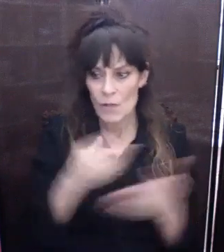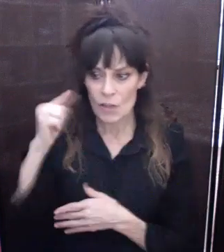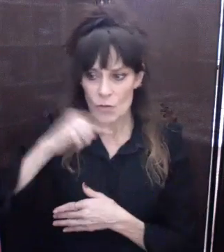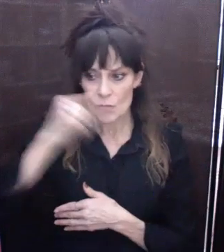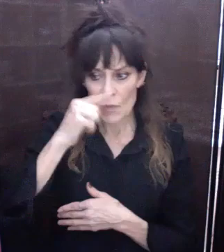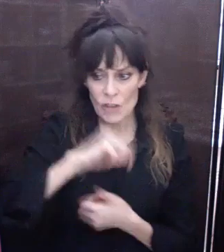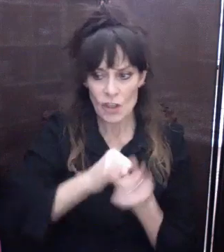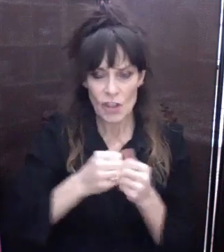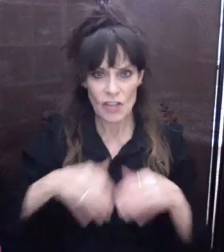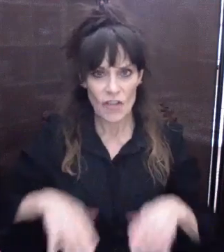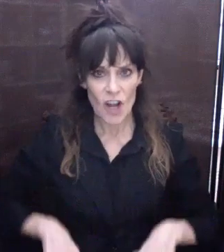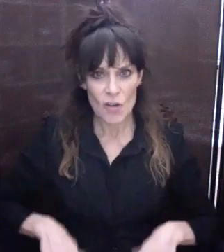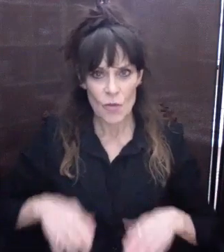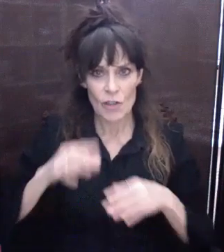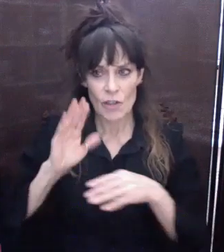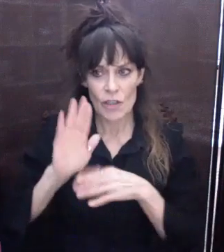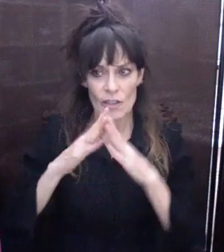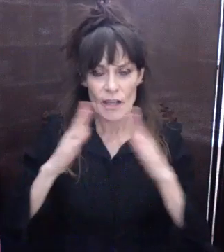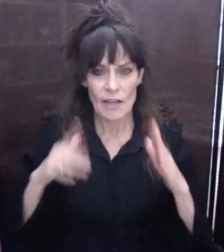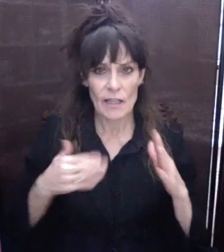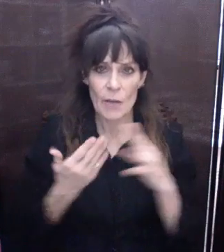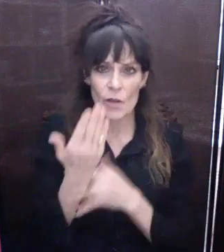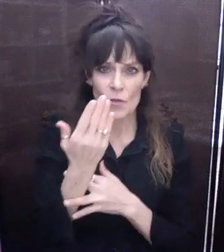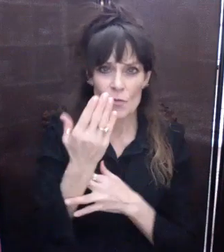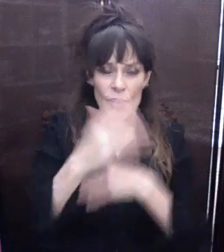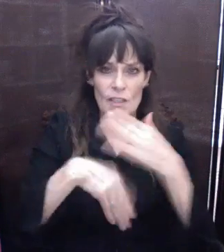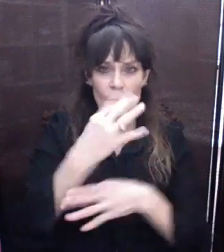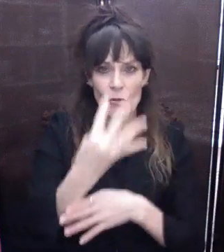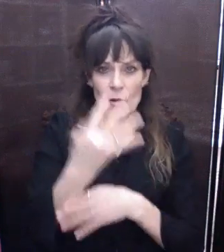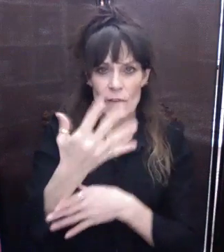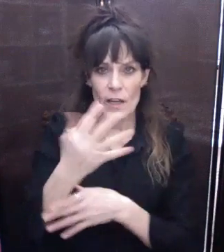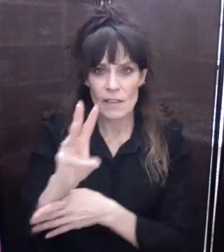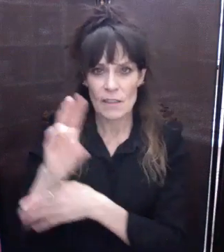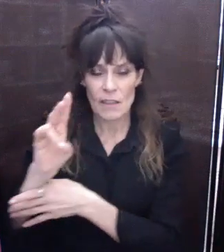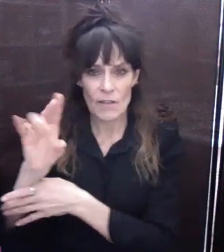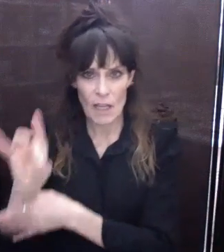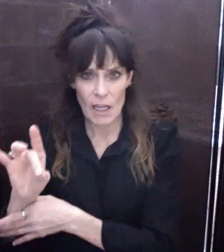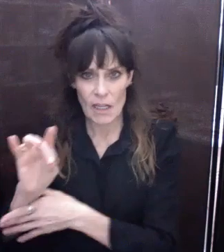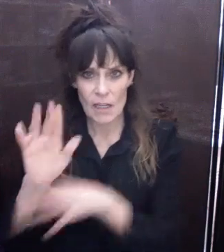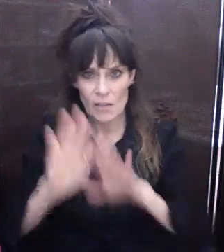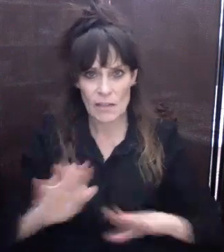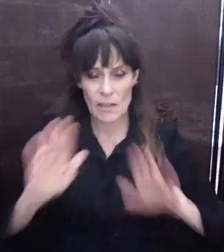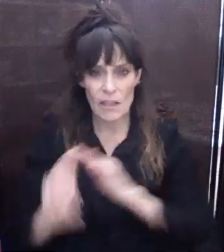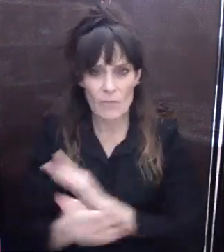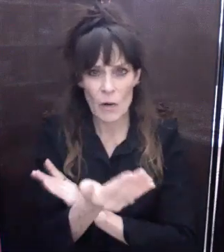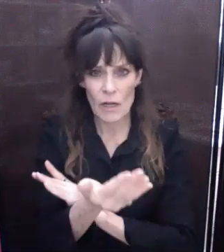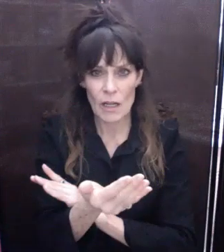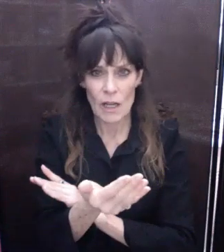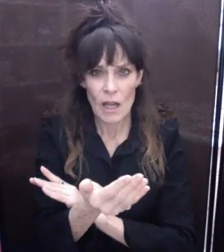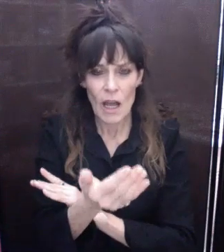to his house, and I went through steps 4, 5, 6, 7, 8, and on Sunday morning, I was making calls to set up